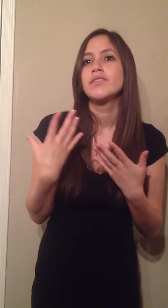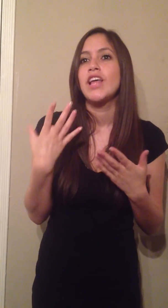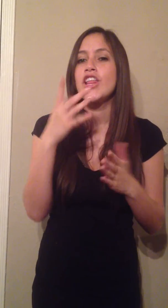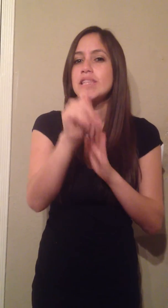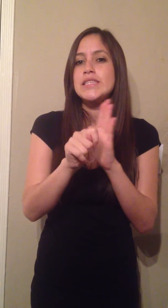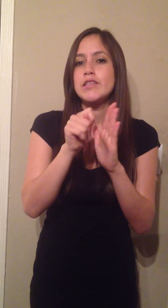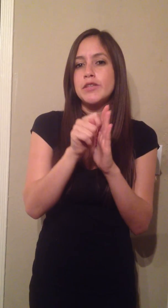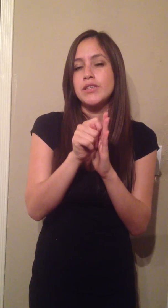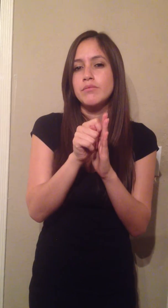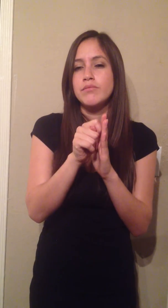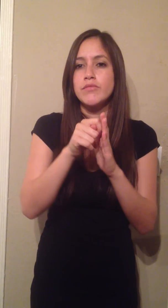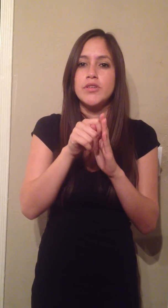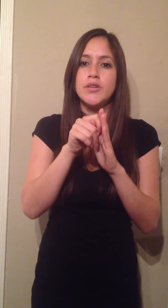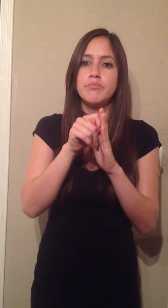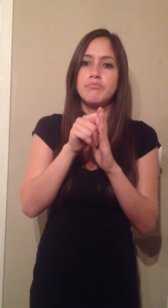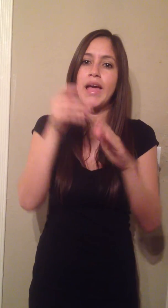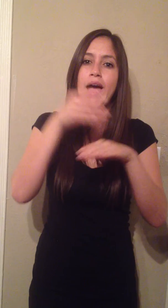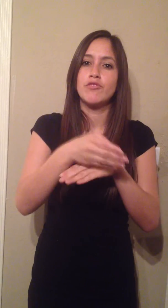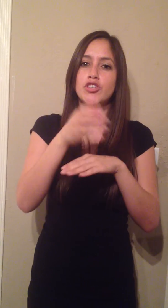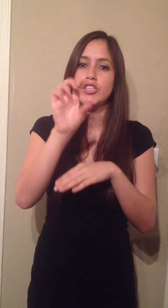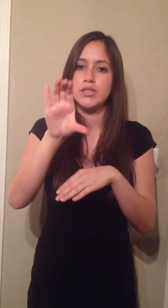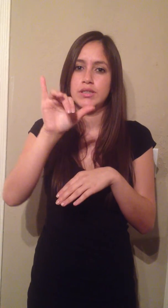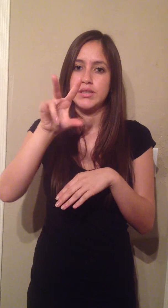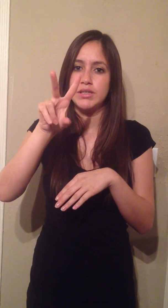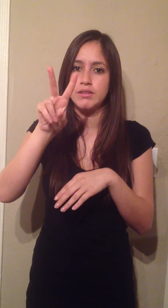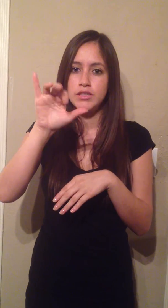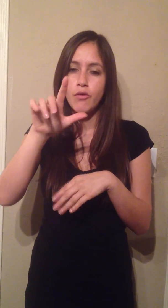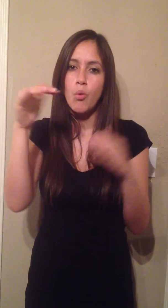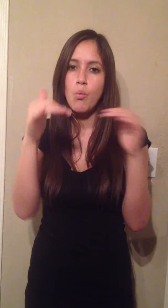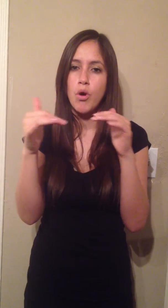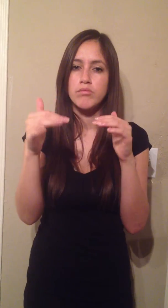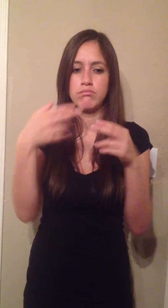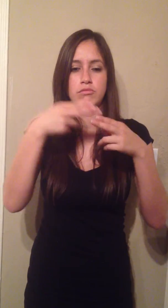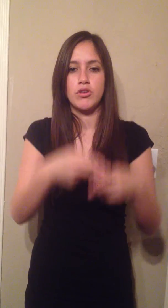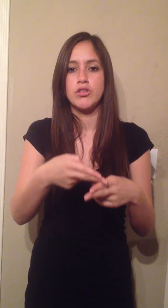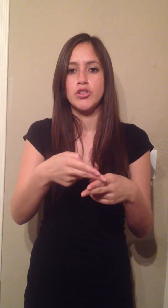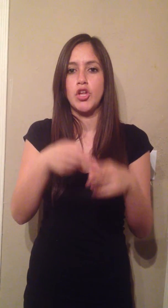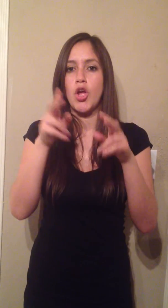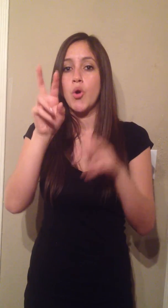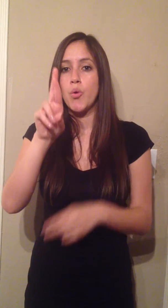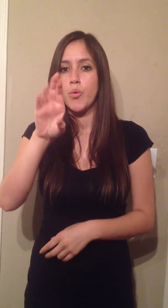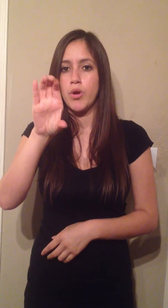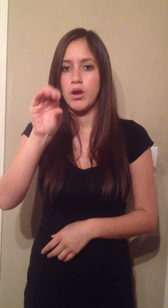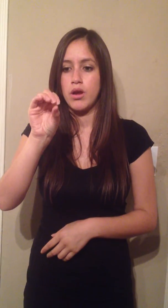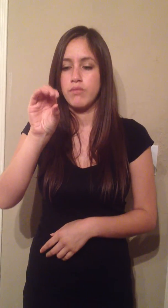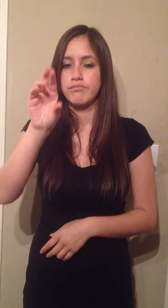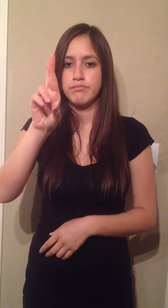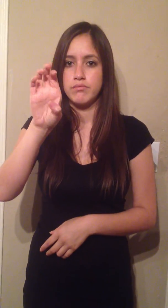country after the Civil War, which was called Reconstruction. So that's the whole subject of the lecture. Well, you're going to have to